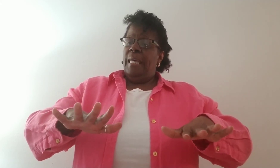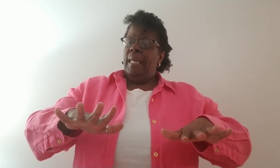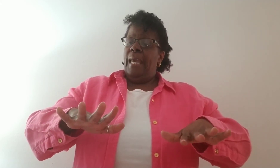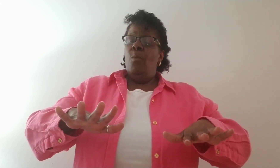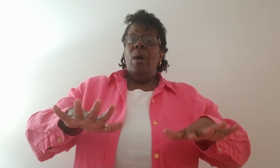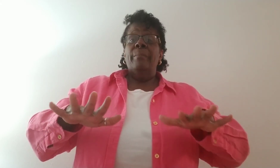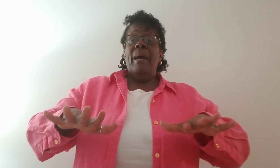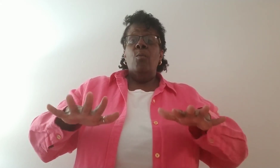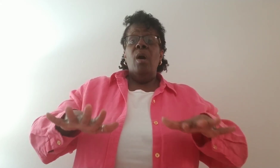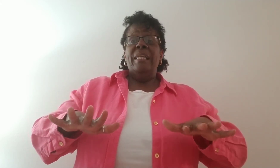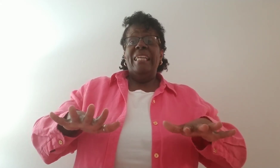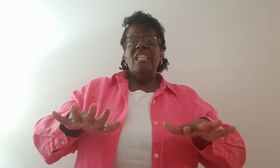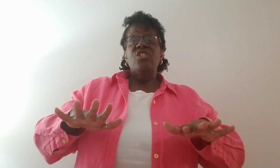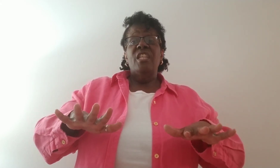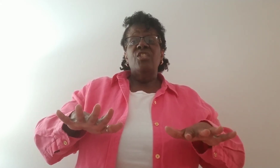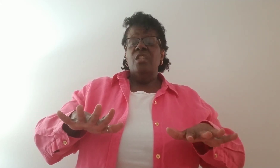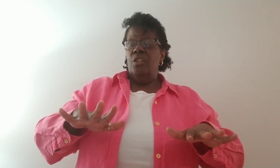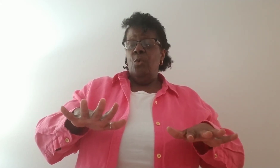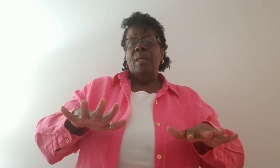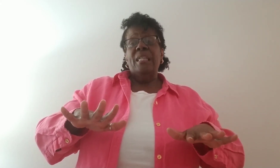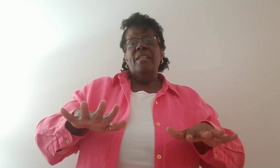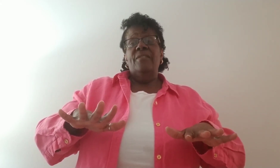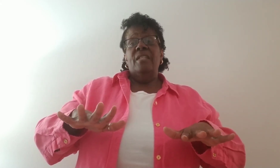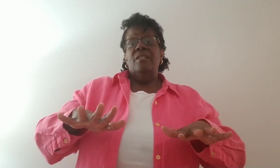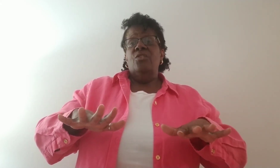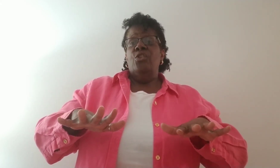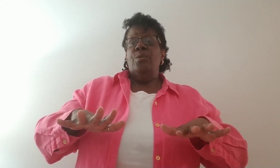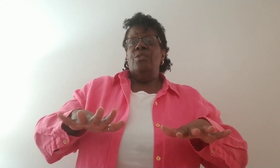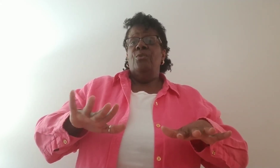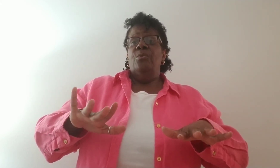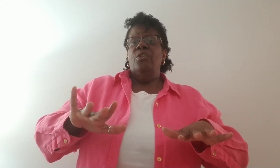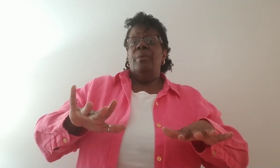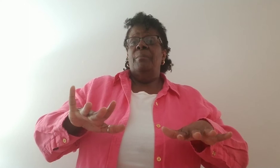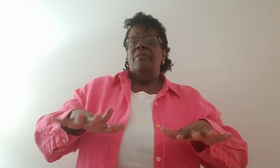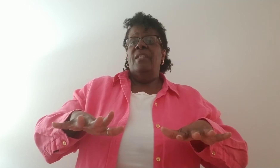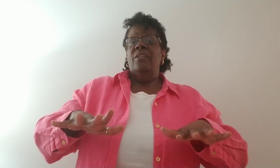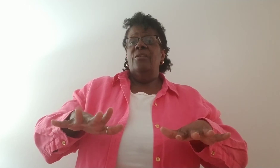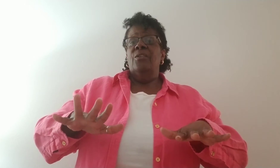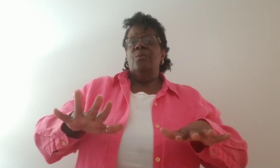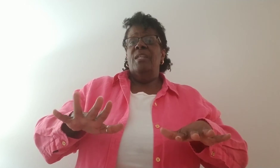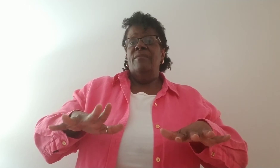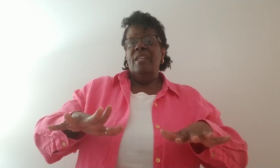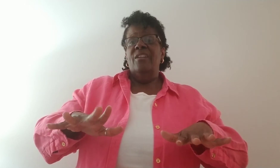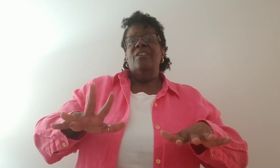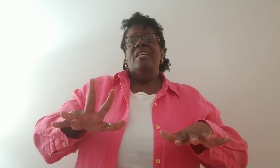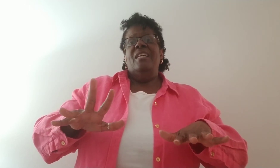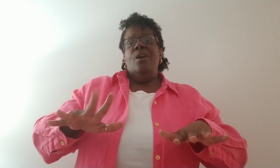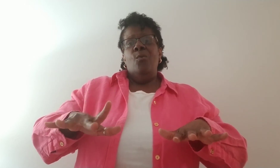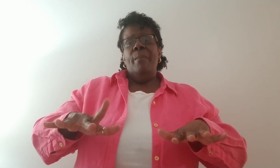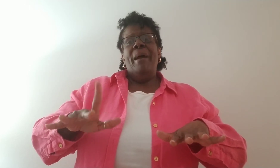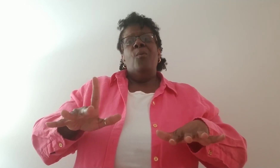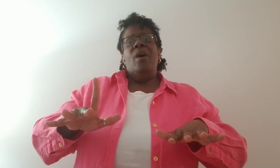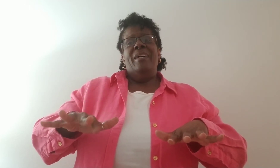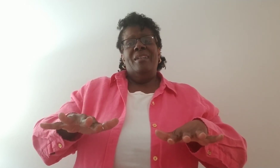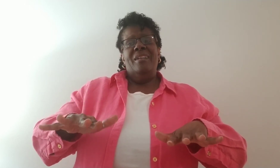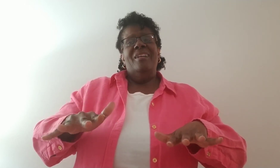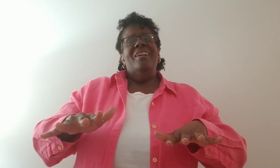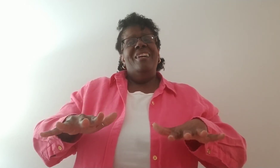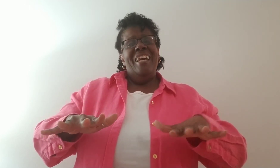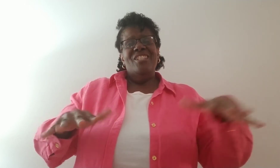and one by one, each digit, you want to lift it. So you would do your baby finger, your ring finger, one by one, and just go